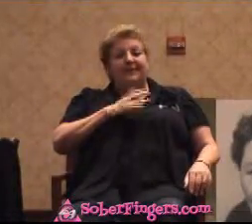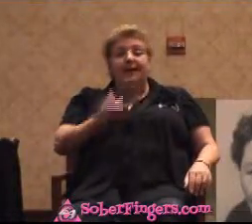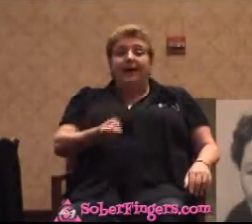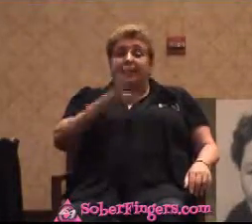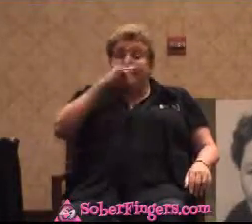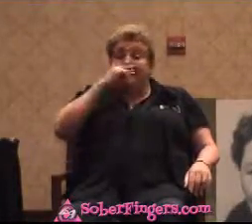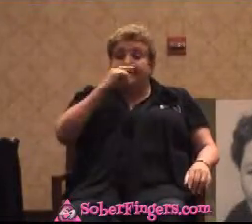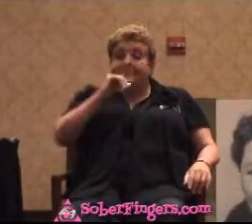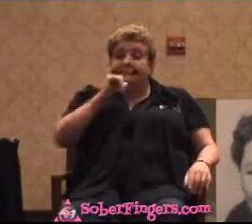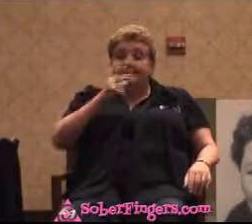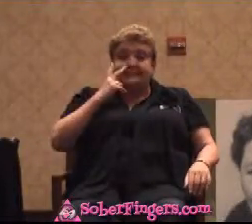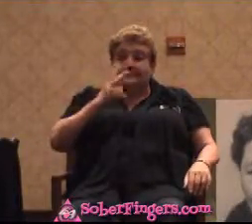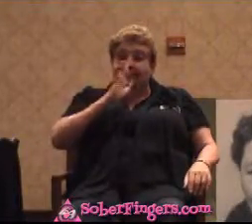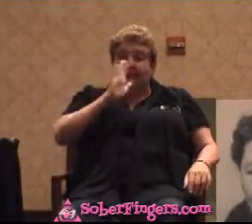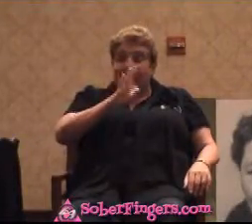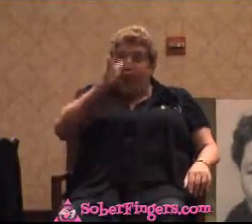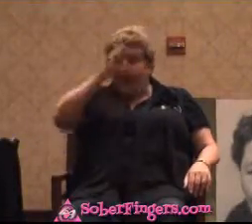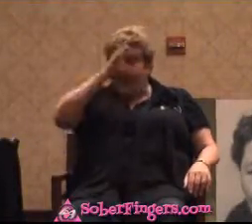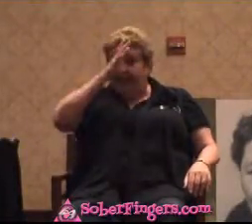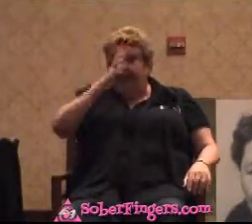didn't get to see their daddy, but I saw my daddy every day at 3:30.